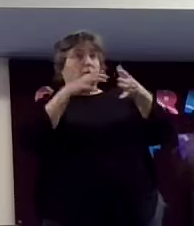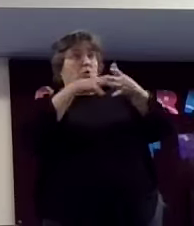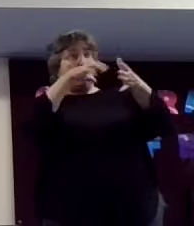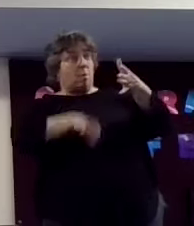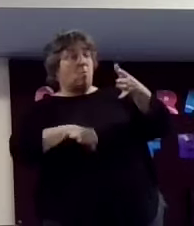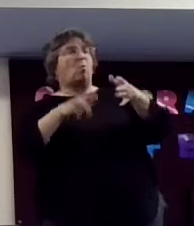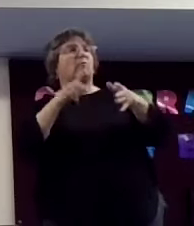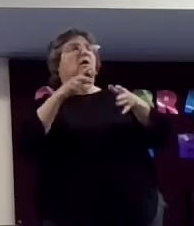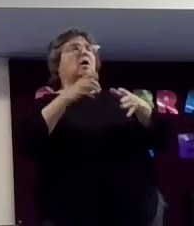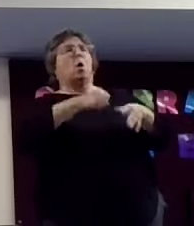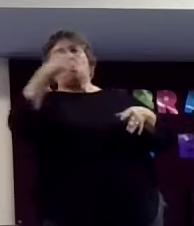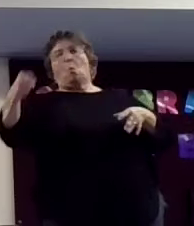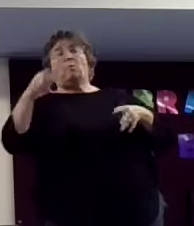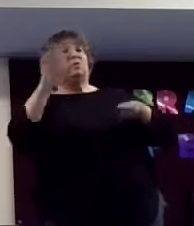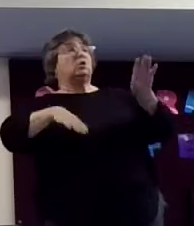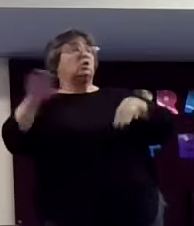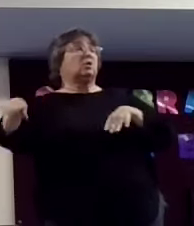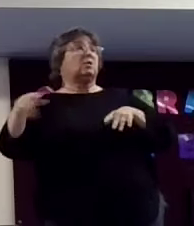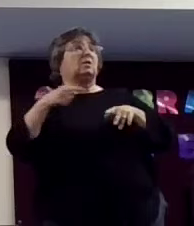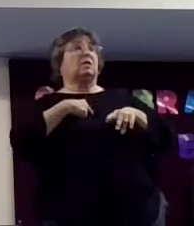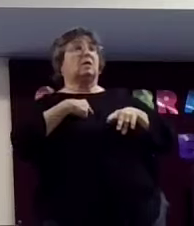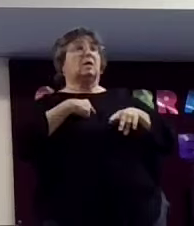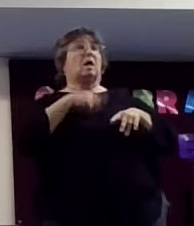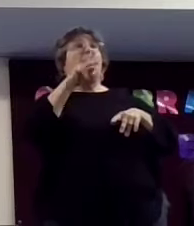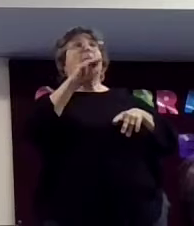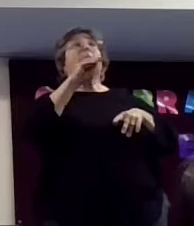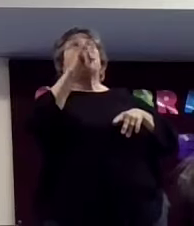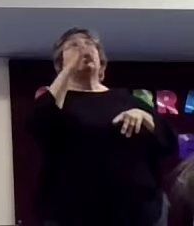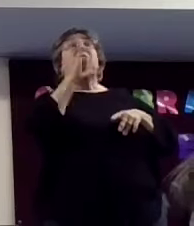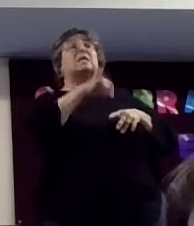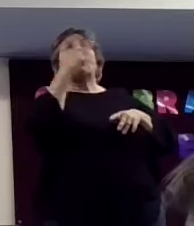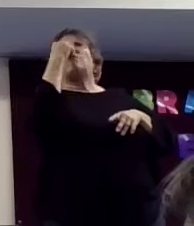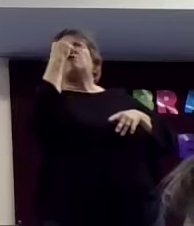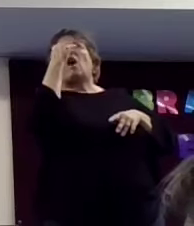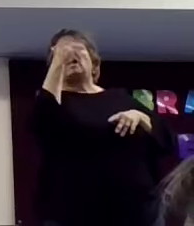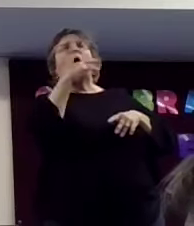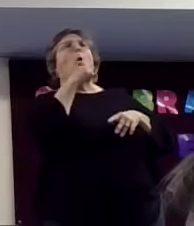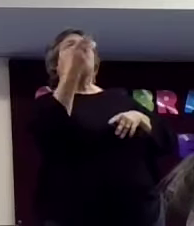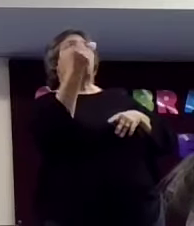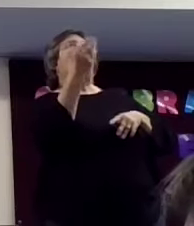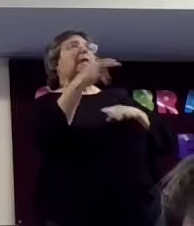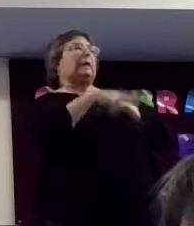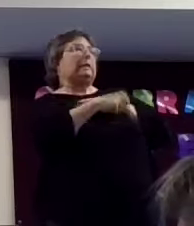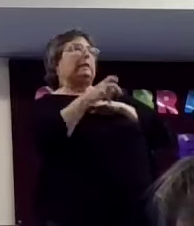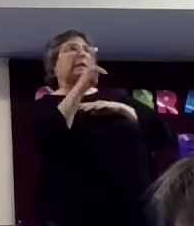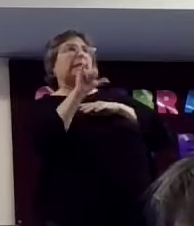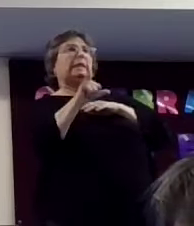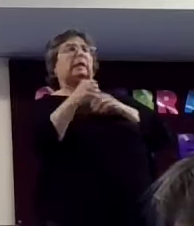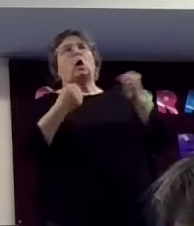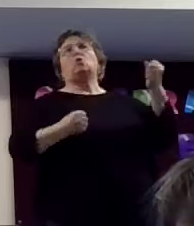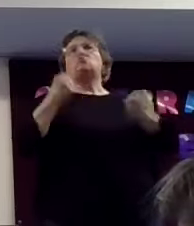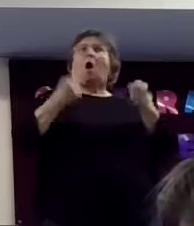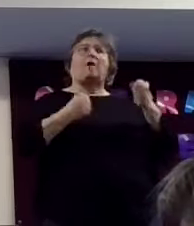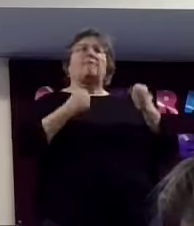remove children or the children, as Mike Kane said, that they think it's funny, the 14-year-olds, they steal a Kia, they get to drive a car and nothing